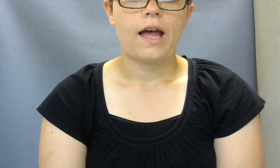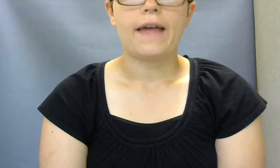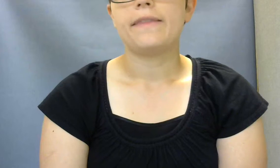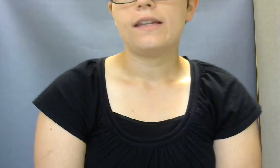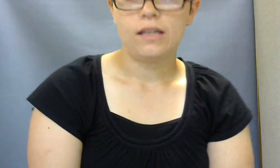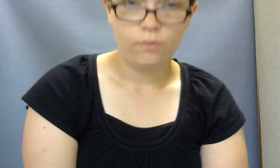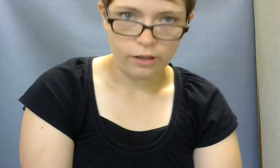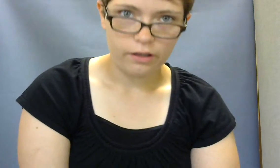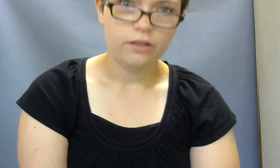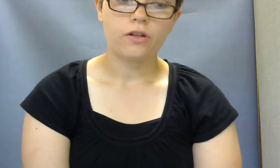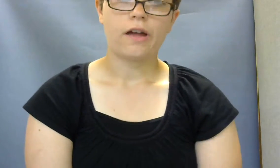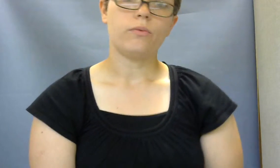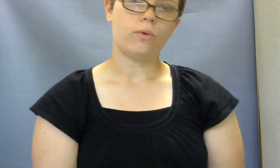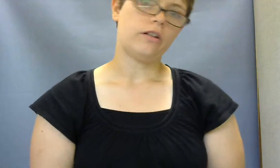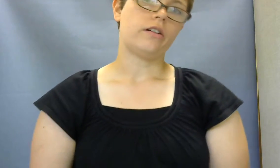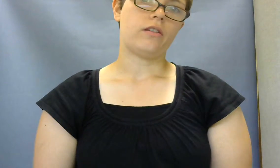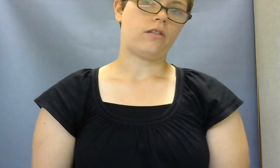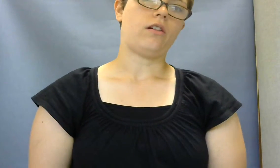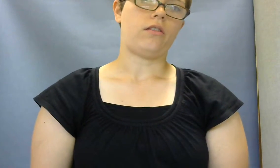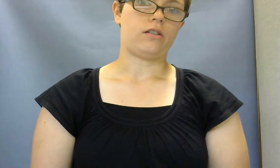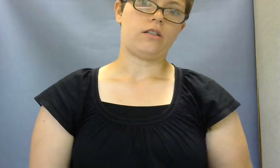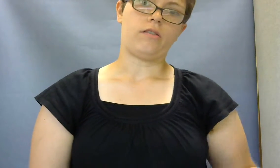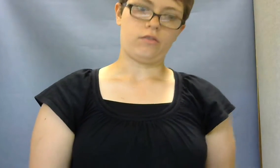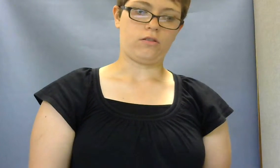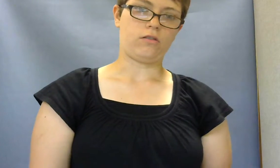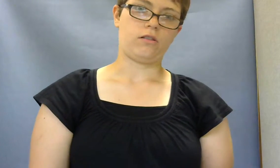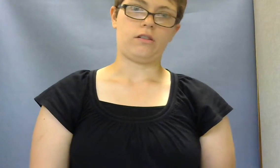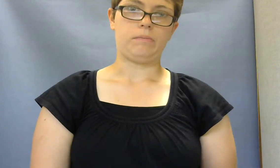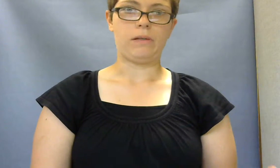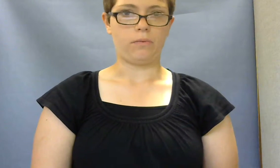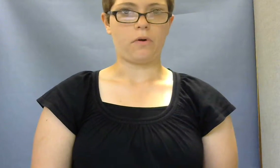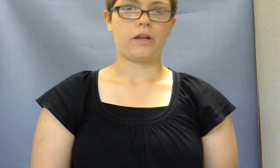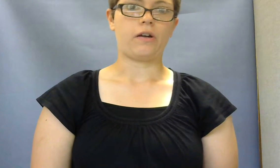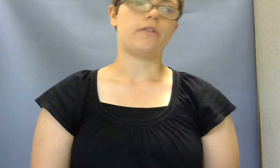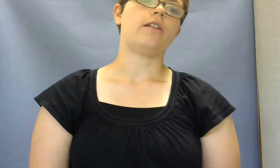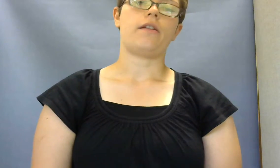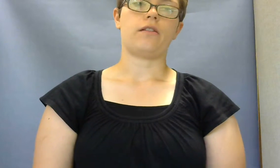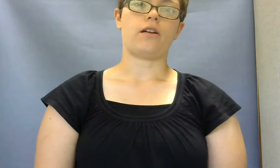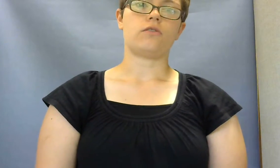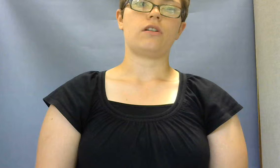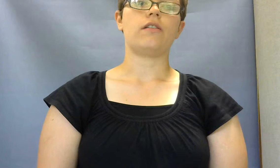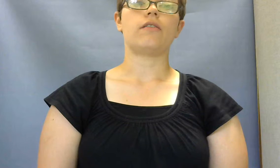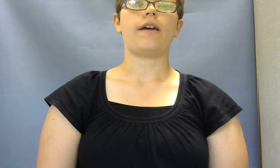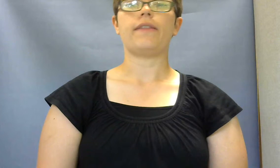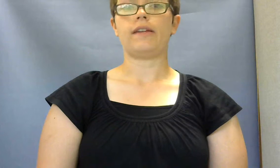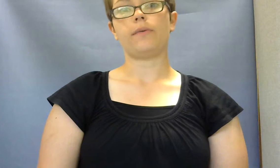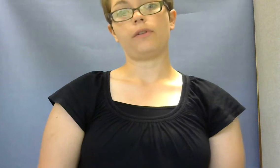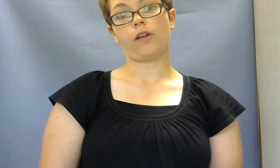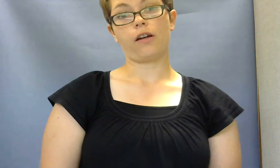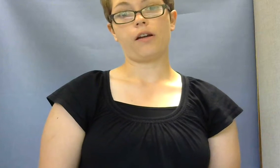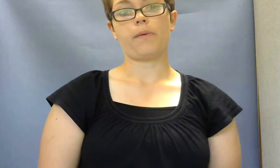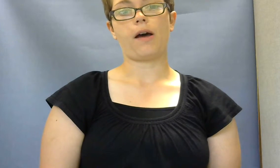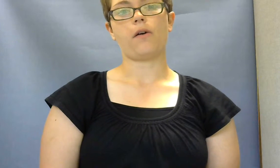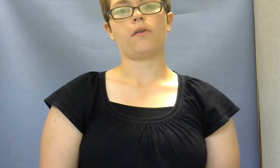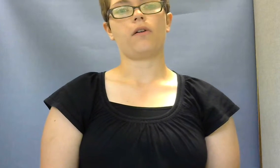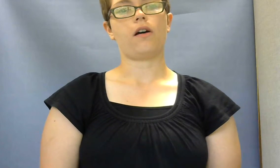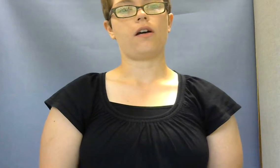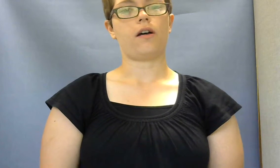I think he will address world concerns such as children and people going hungry in other countries. I think he will talk about